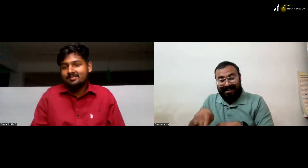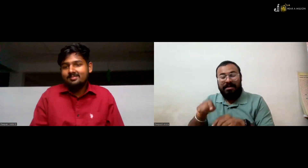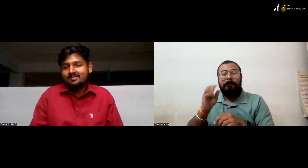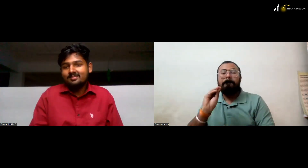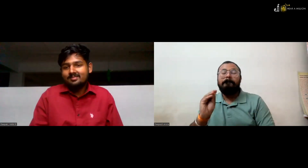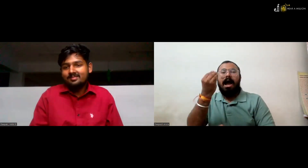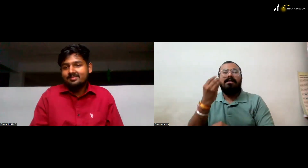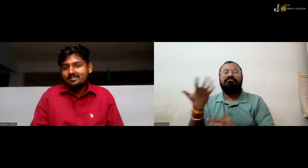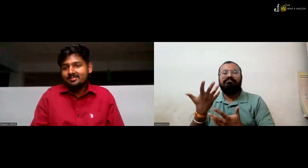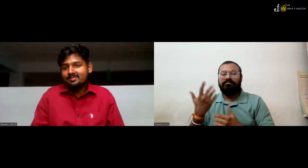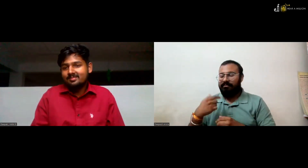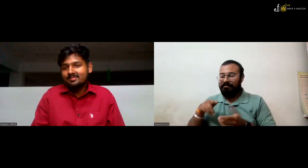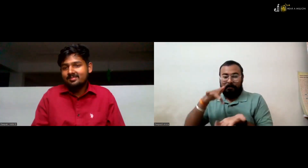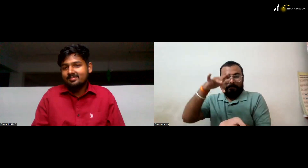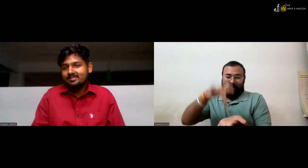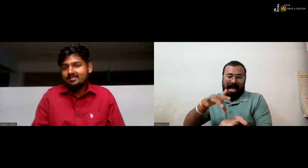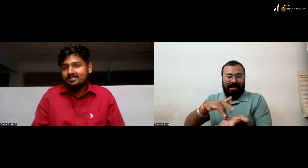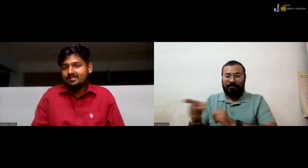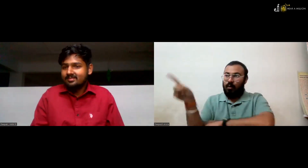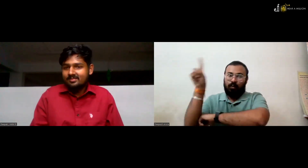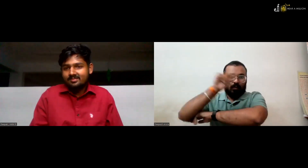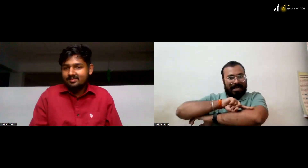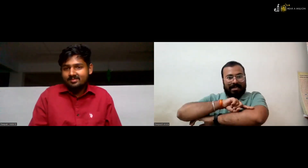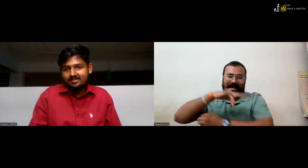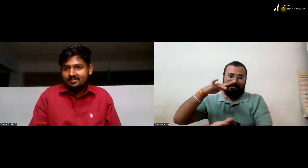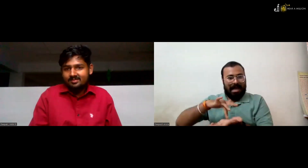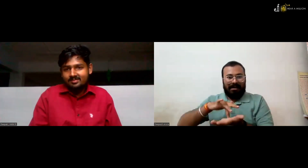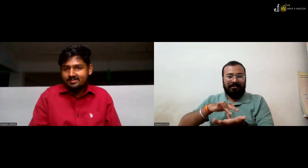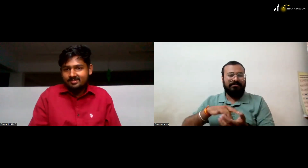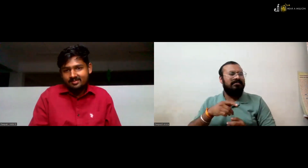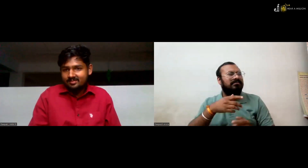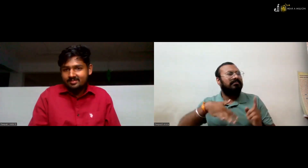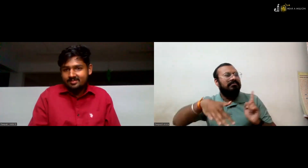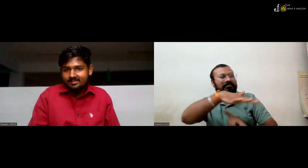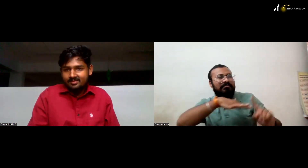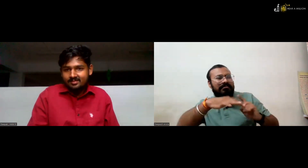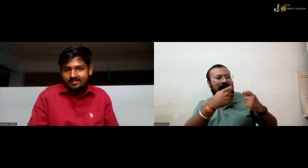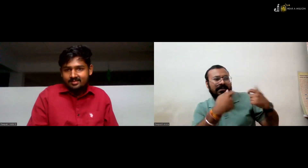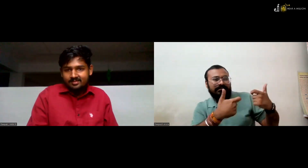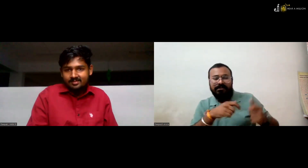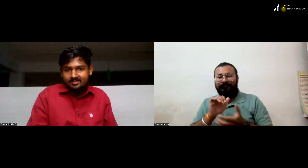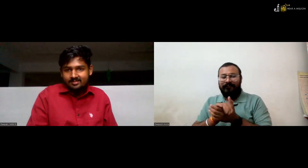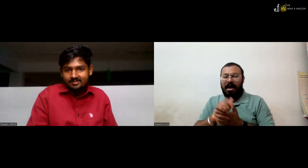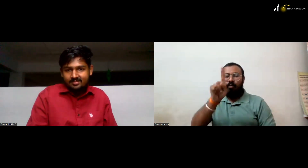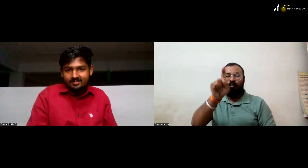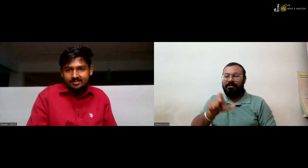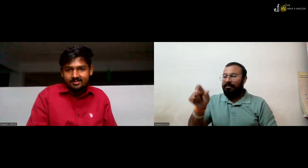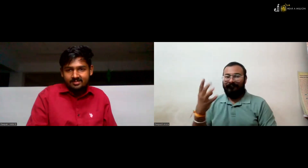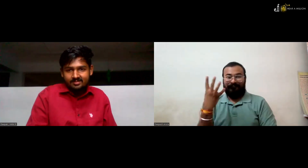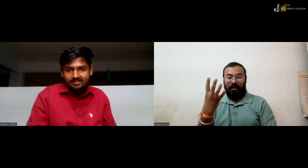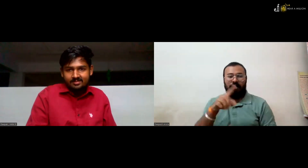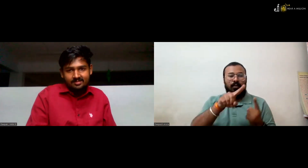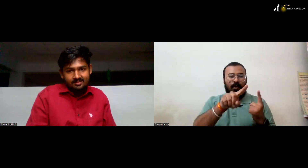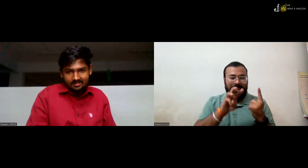showcase that thing. So then we will share the expenses with other people. So if we are at one place and we